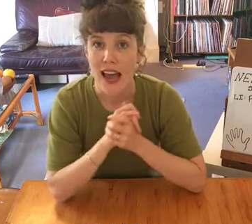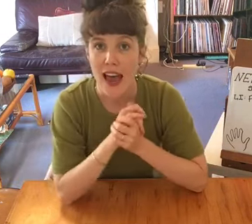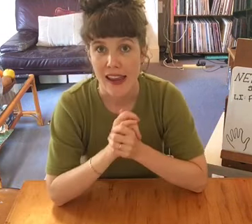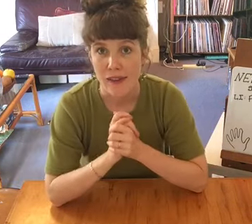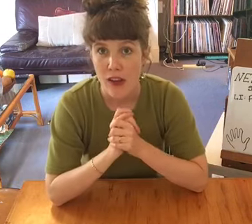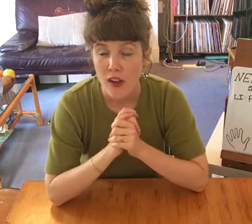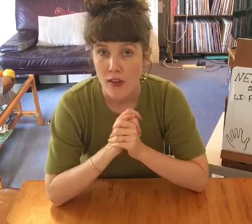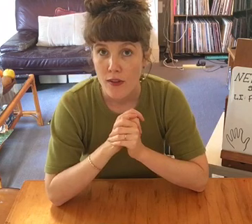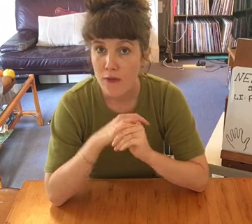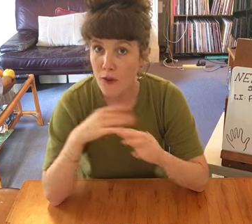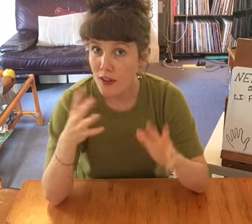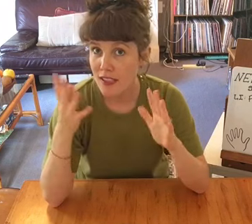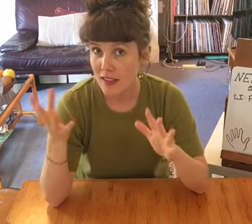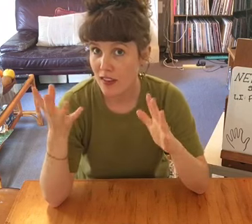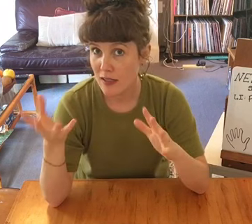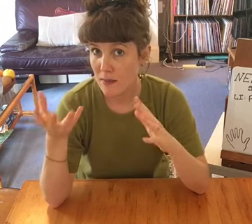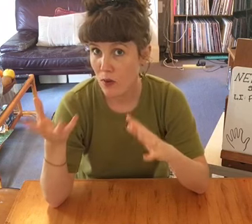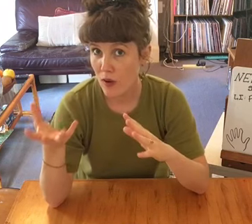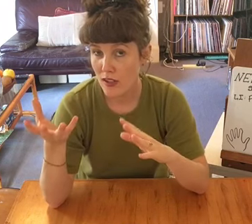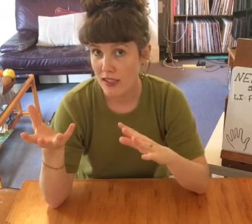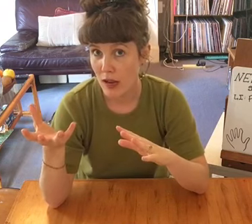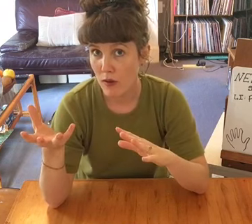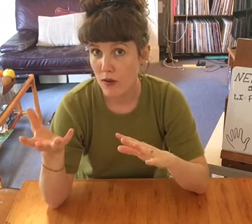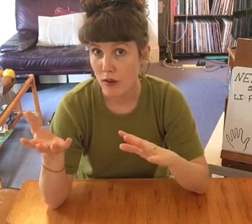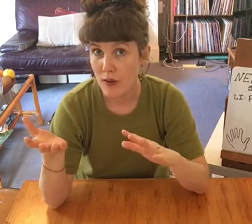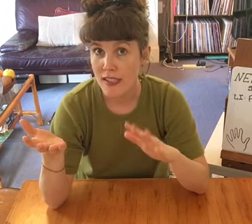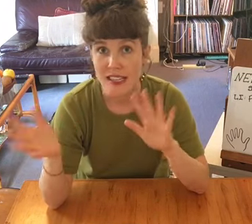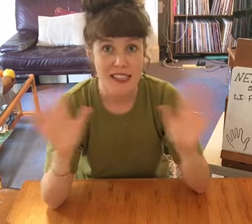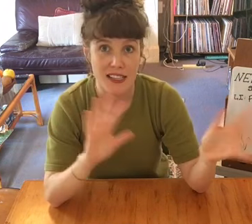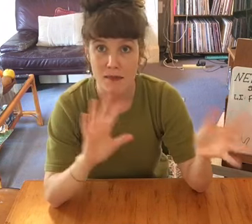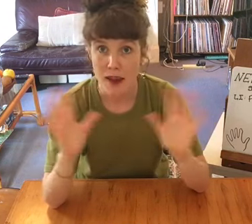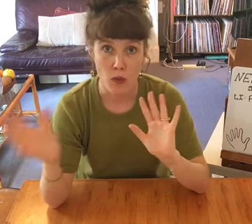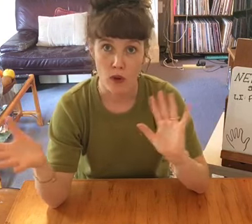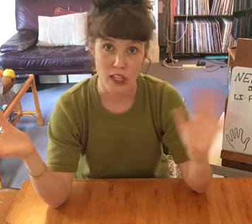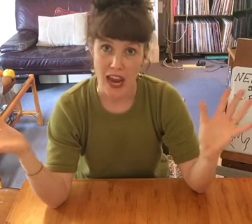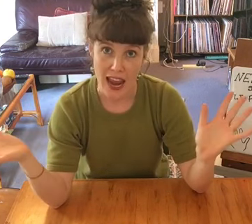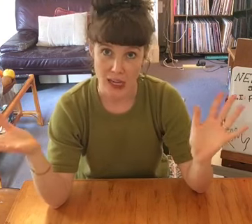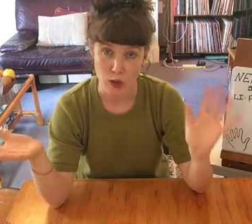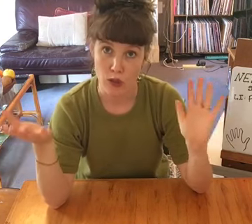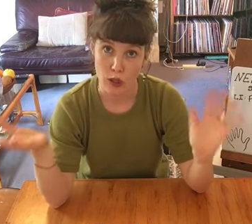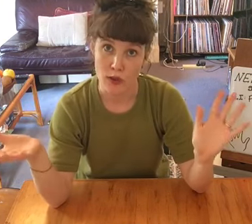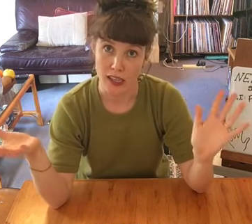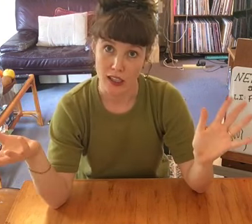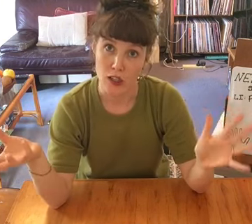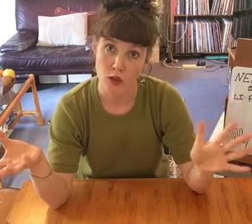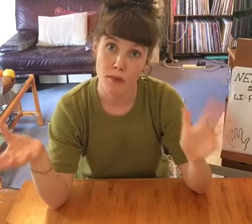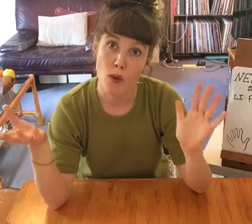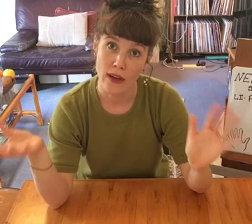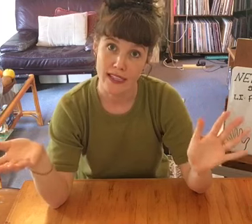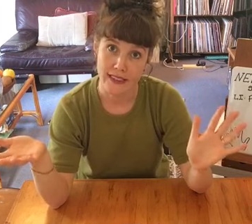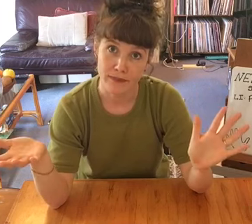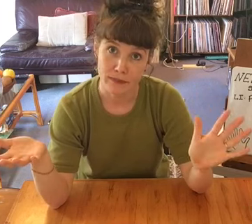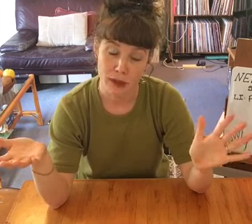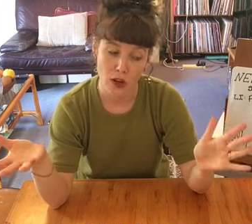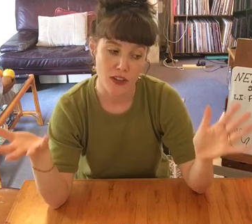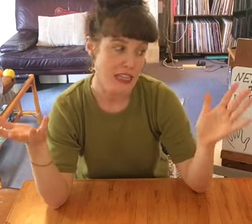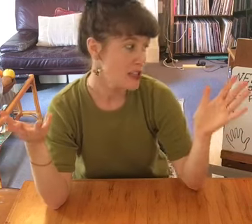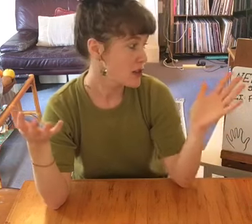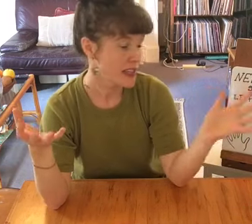A. The first thing that's important to tell you though is that it doesn't matter which hand you're using to do the pointing, because in New Zealand